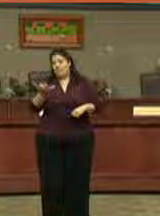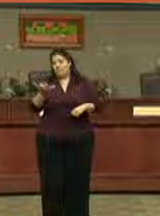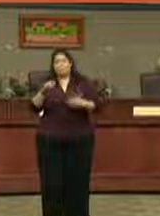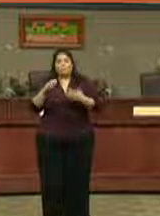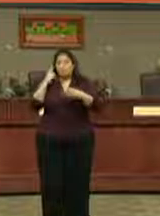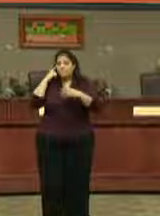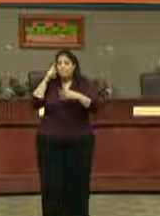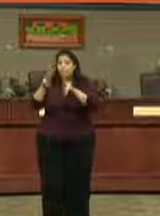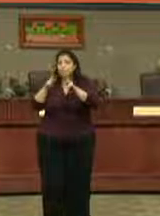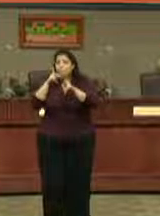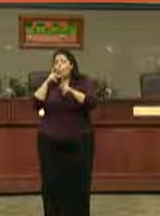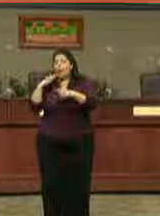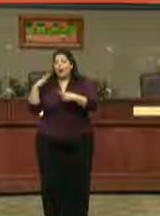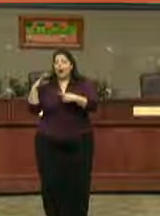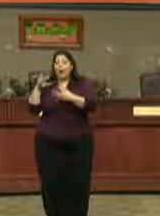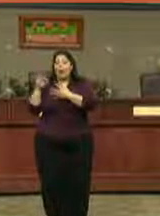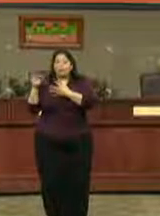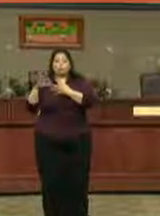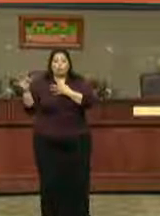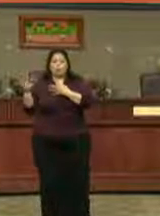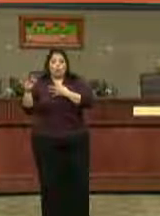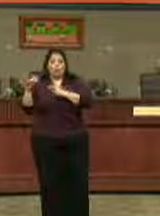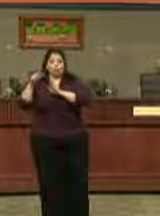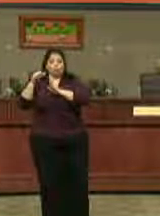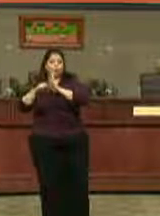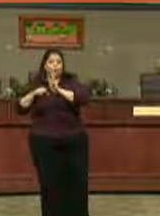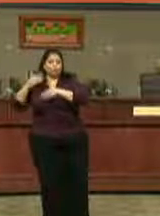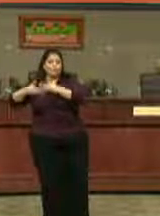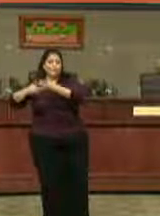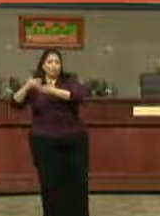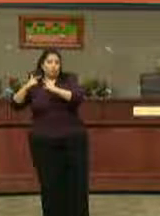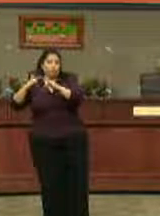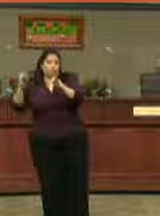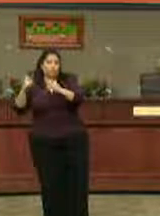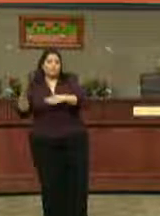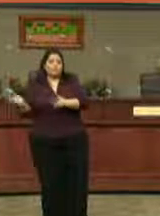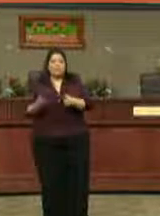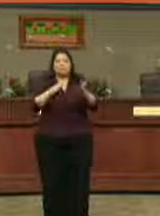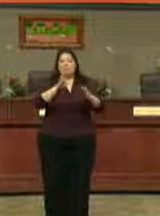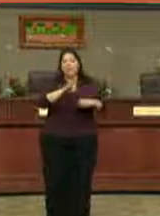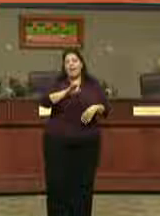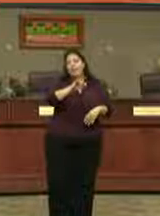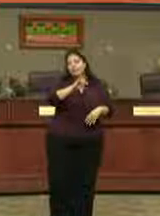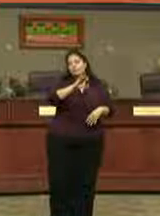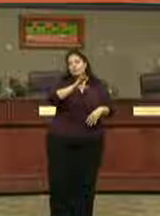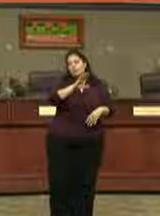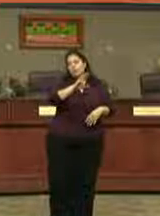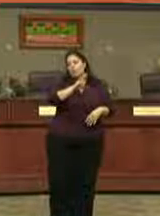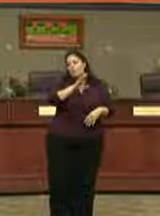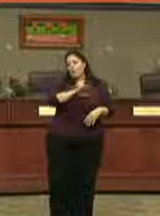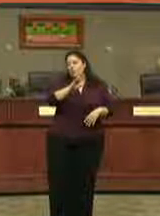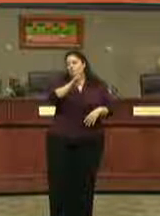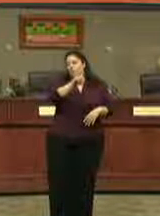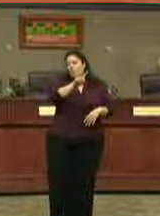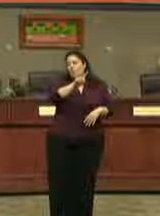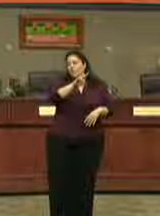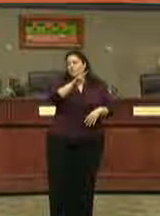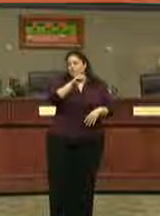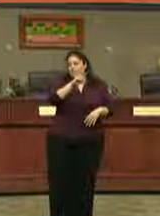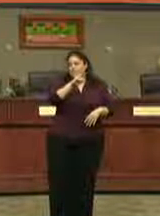procedures. We have about 170 beds available in ICU. And, we have